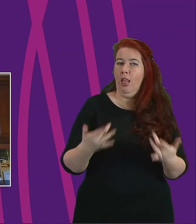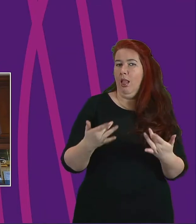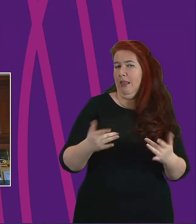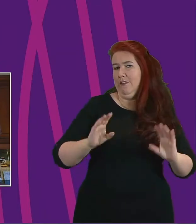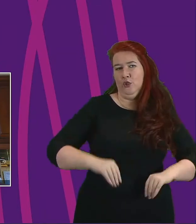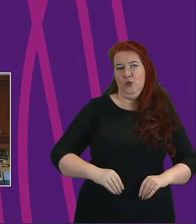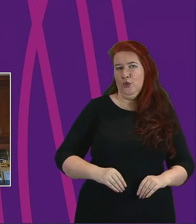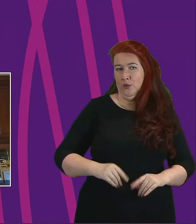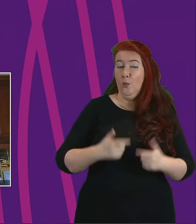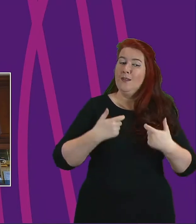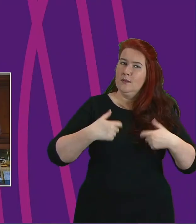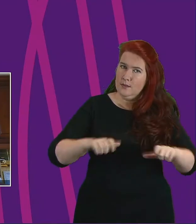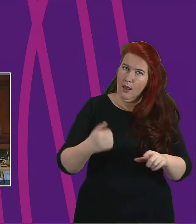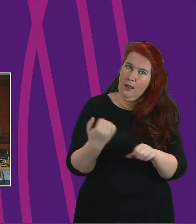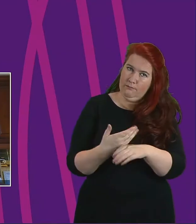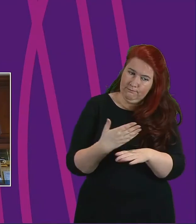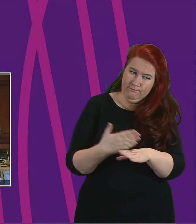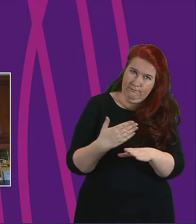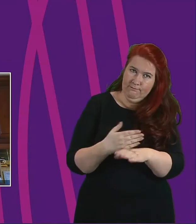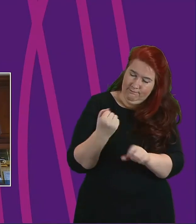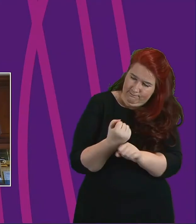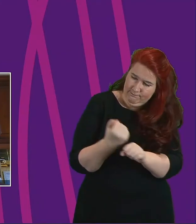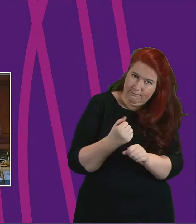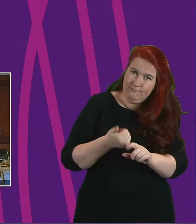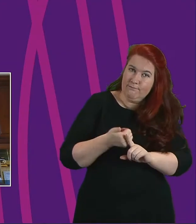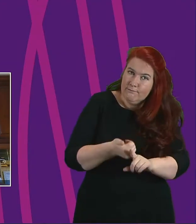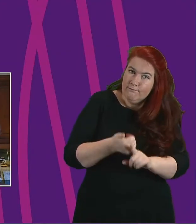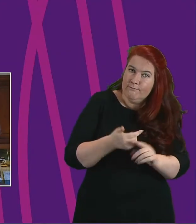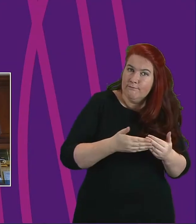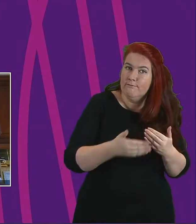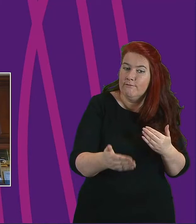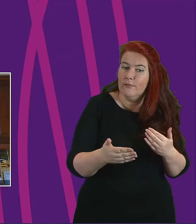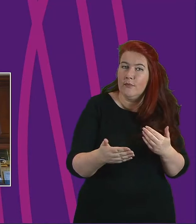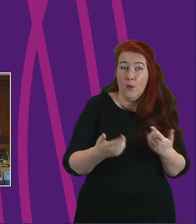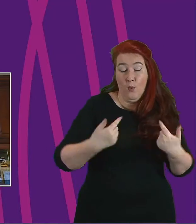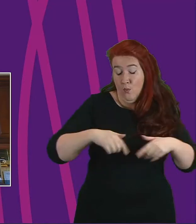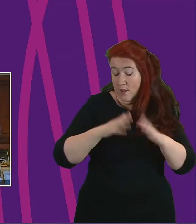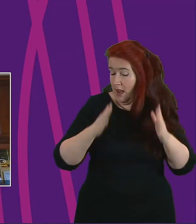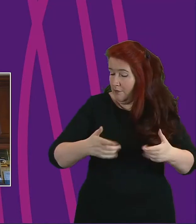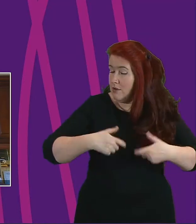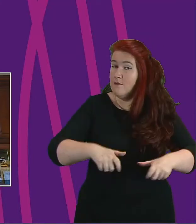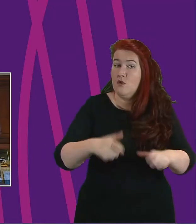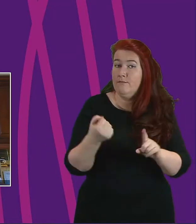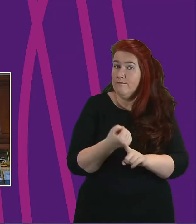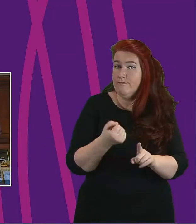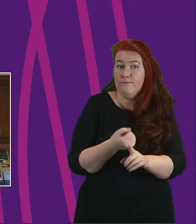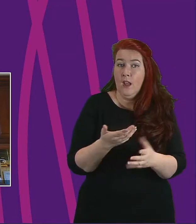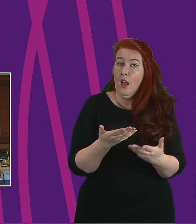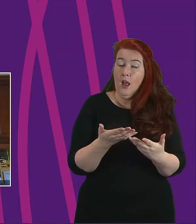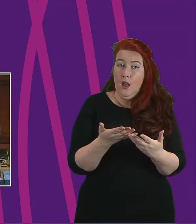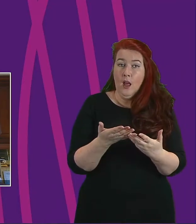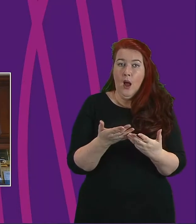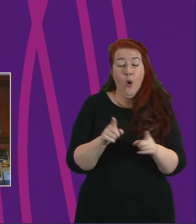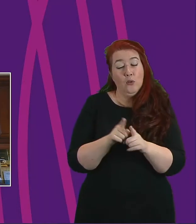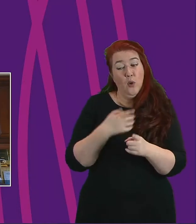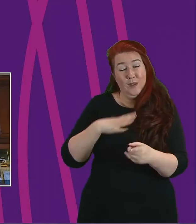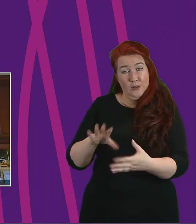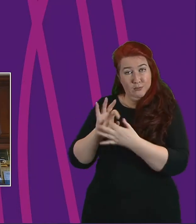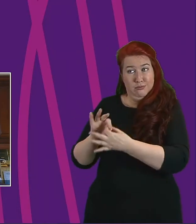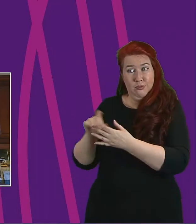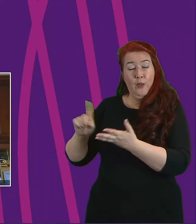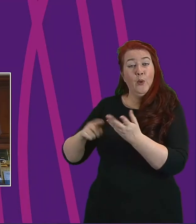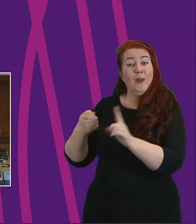under construction. It's not finished. And we need to continue to work in a non-partisan way with the UK Government on these